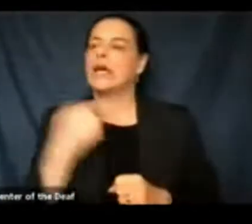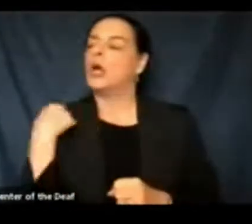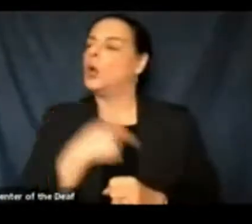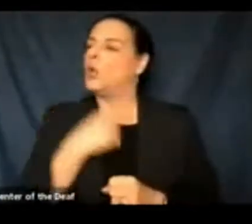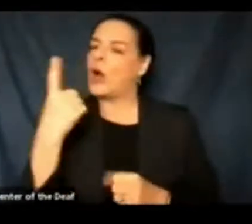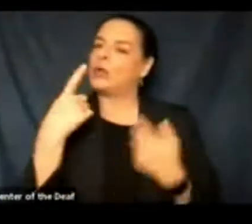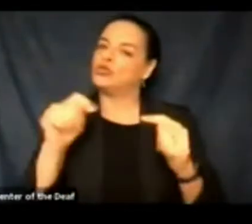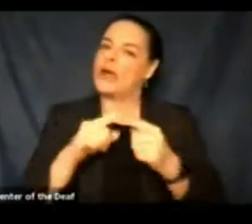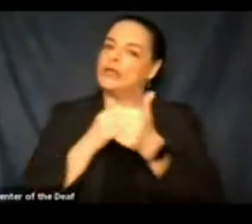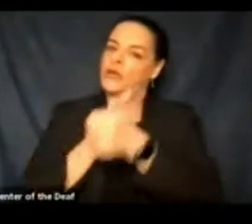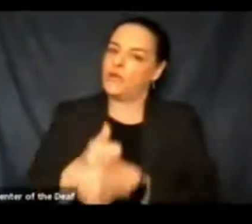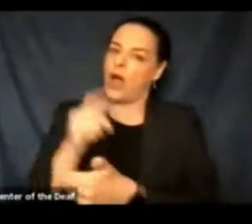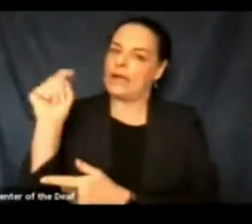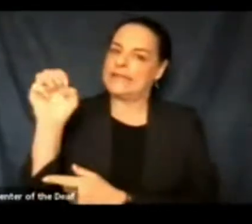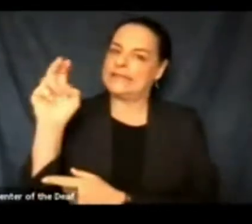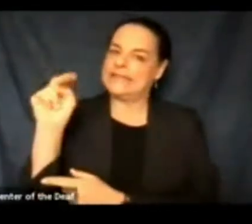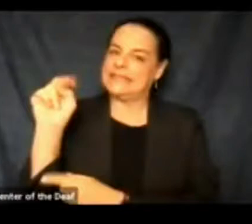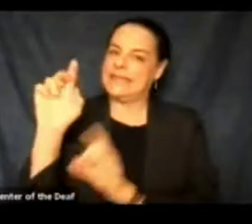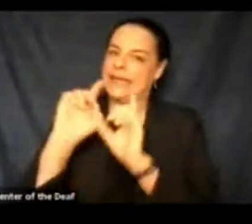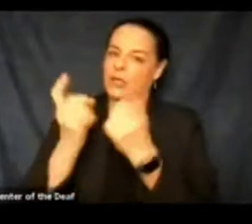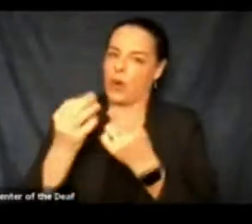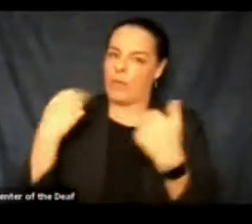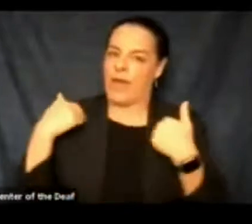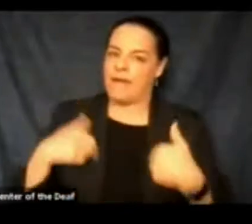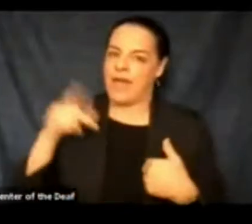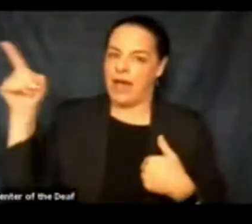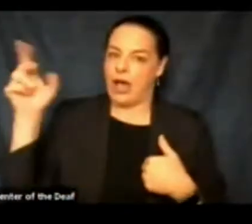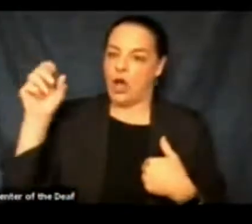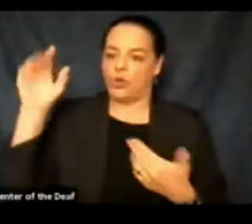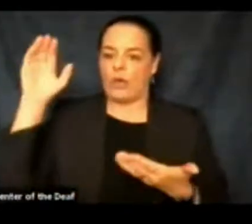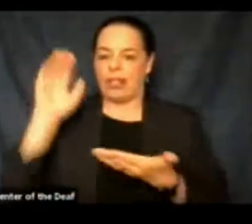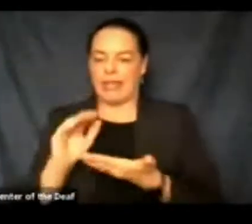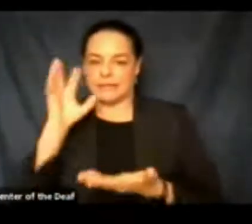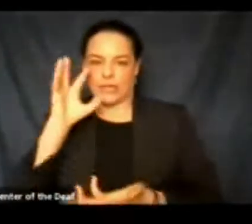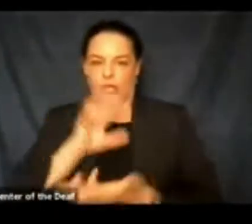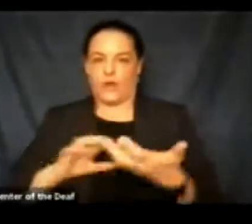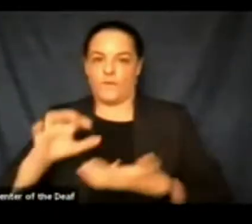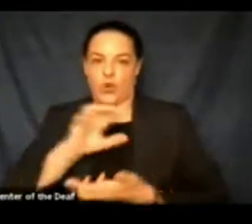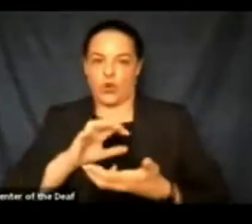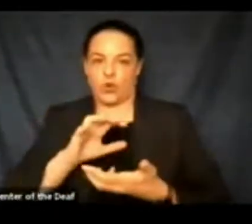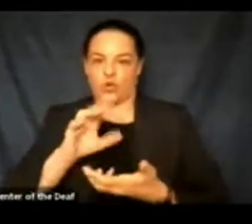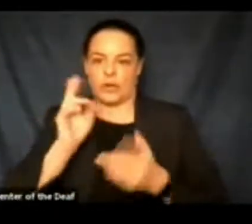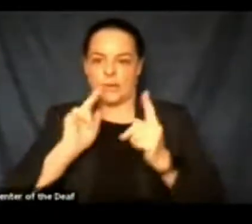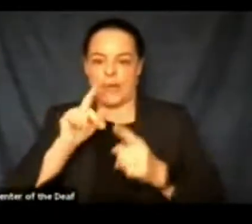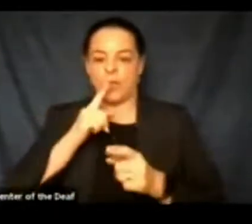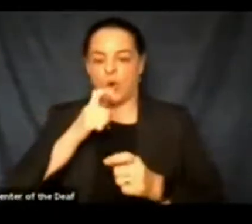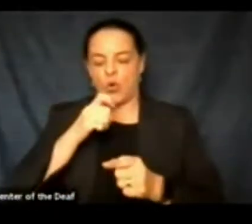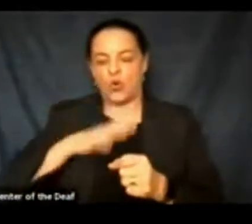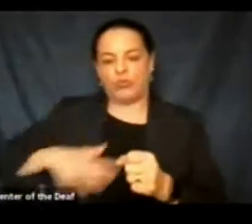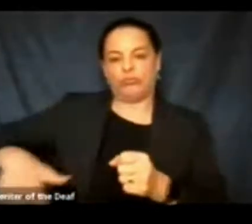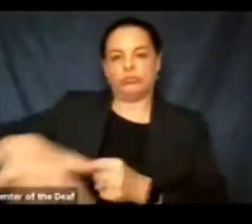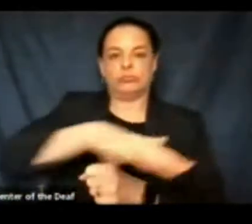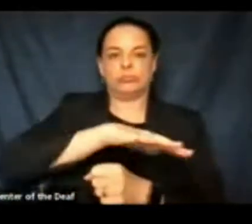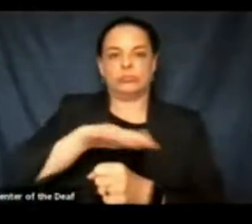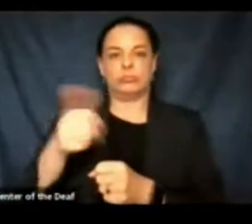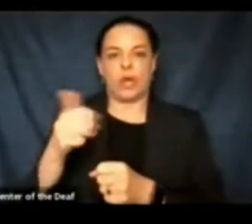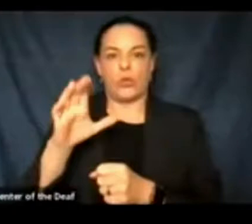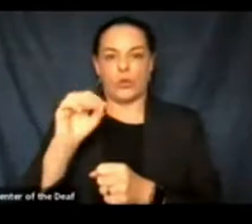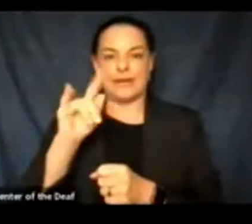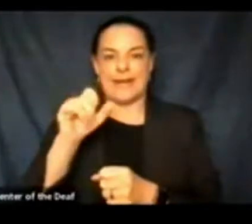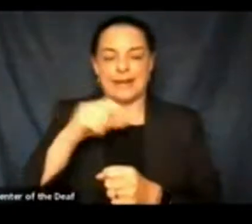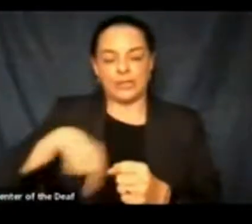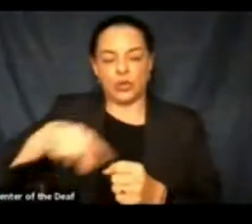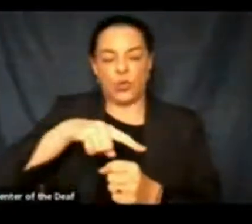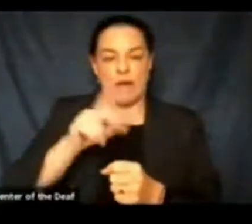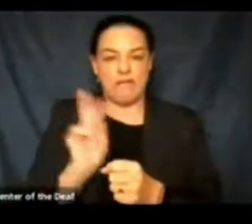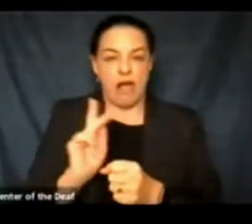what Tennessee Department of Health is doing. Alleviates confusion with people that are in our surrounding communities. And at this time, we